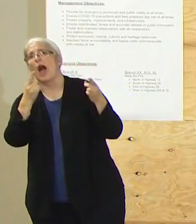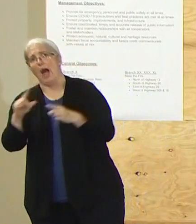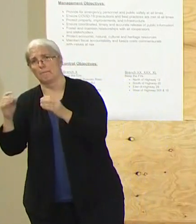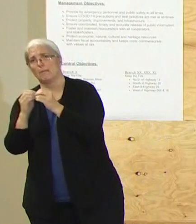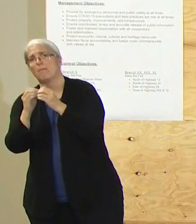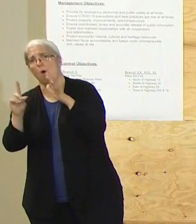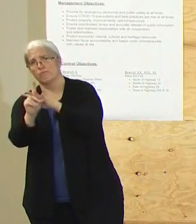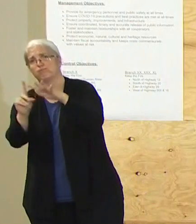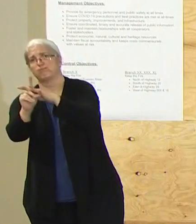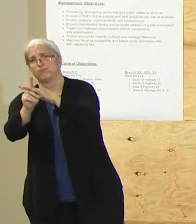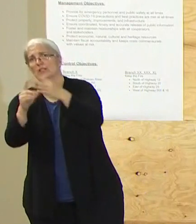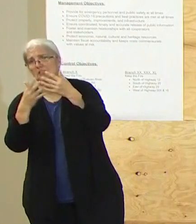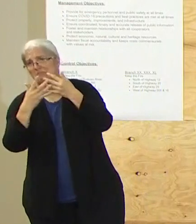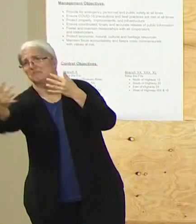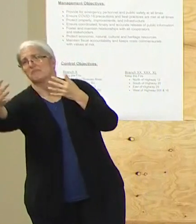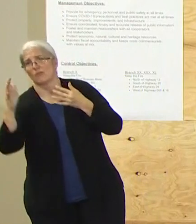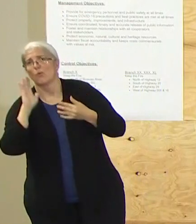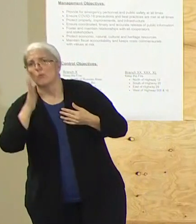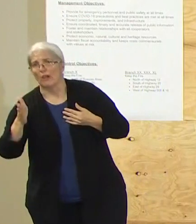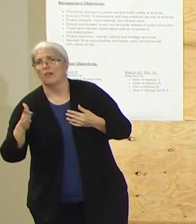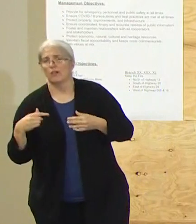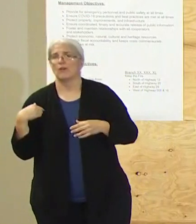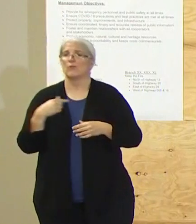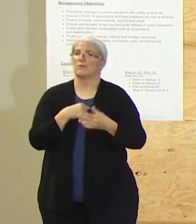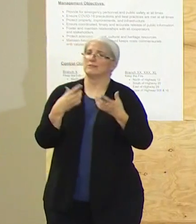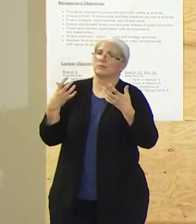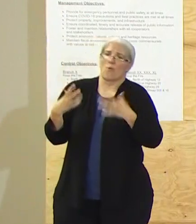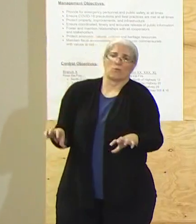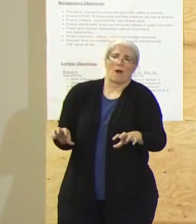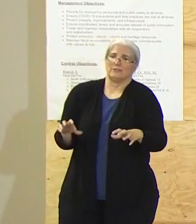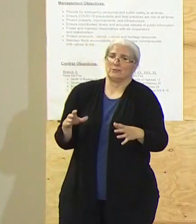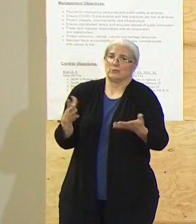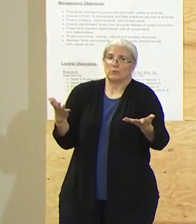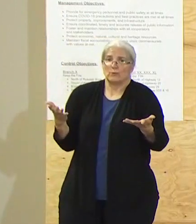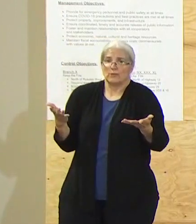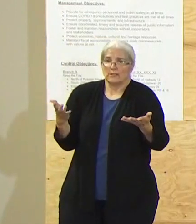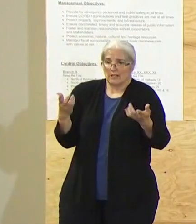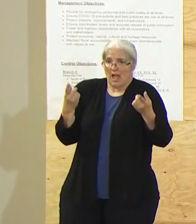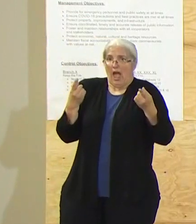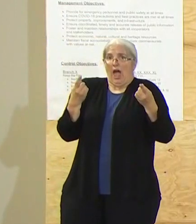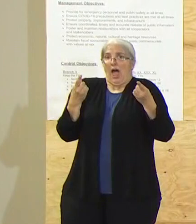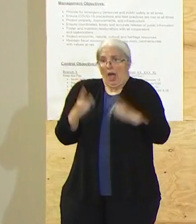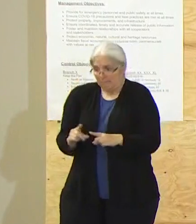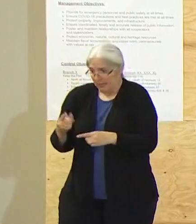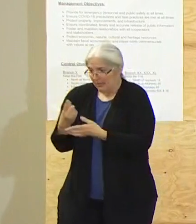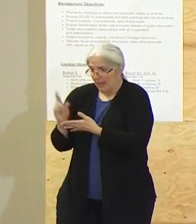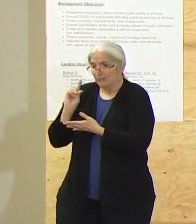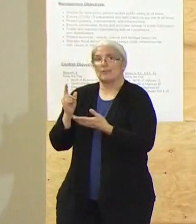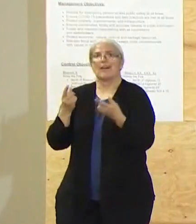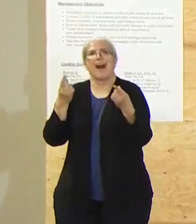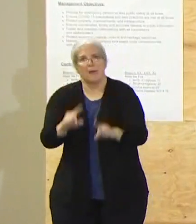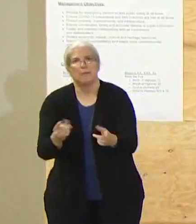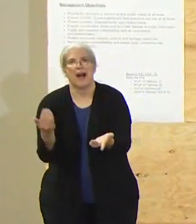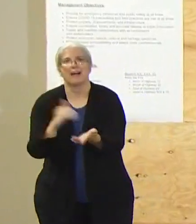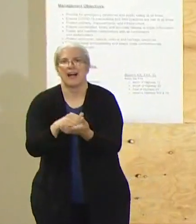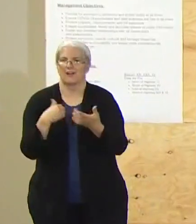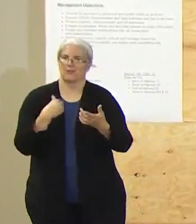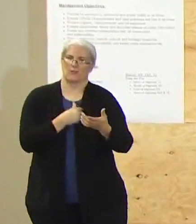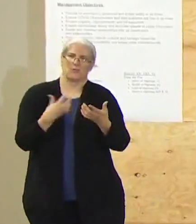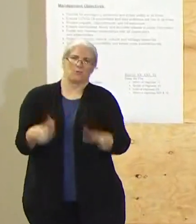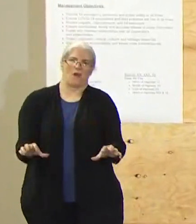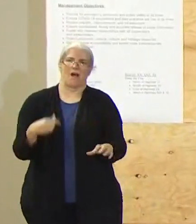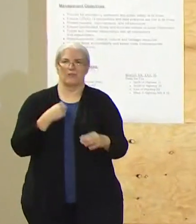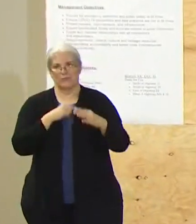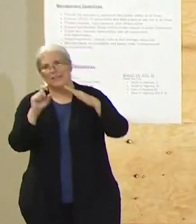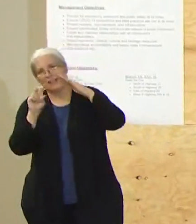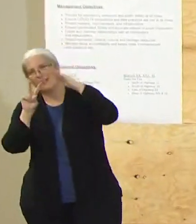flex alerts, the kinds of which we experienced last week ever again. The president in recent days has attacked California